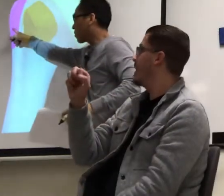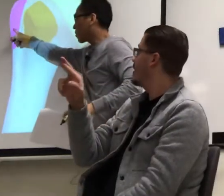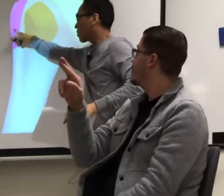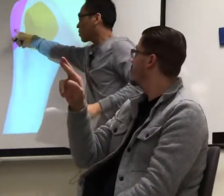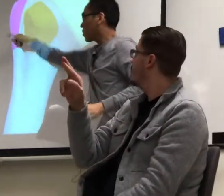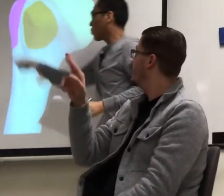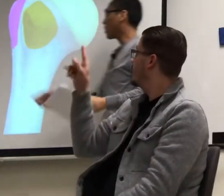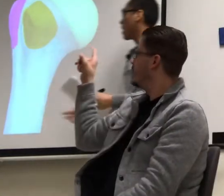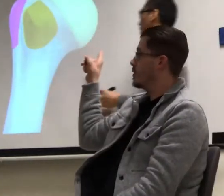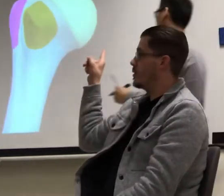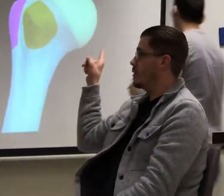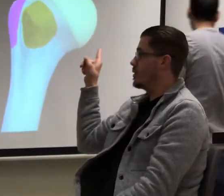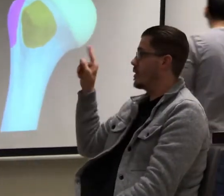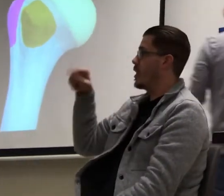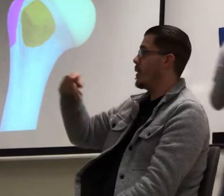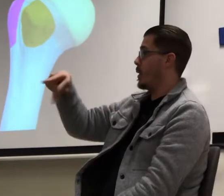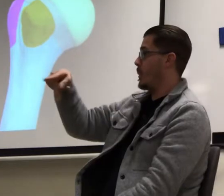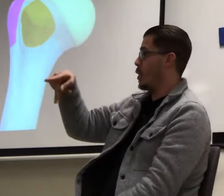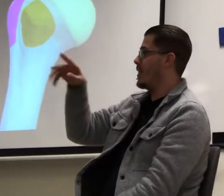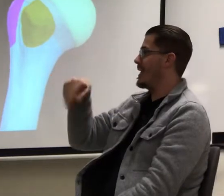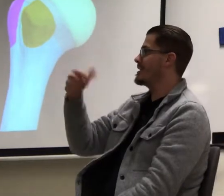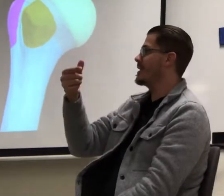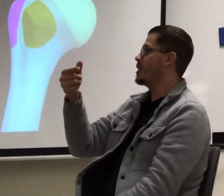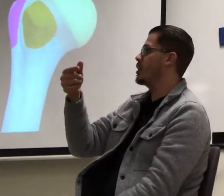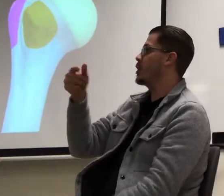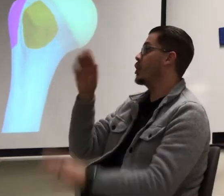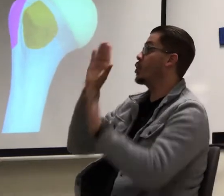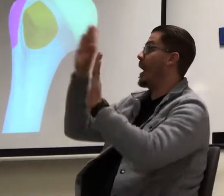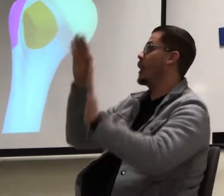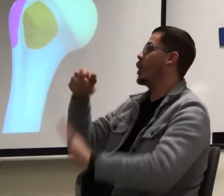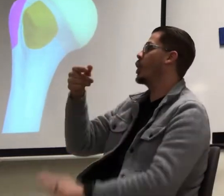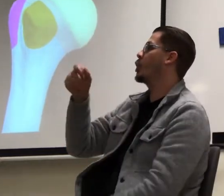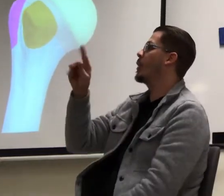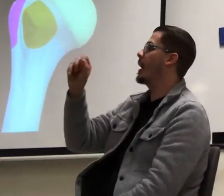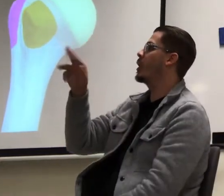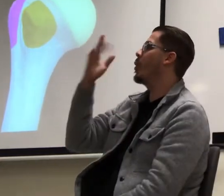lesser greater. The one highlighted purple is greater. It's bigger.